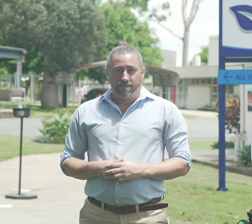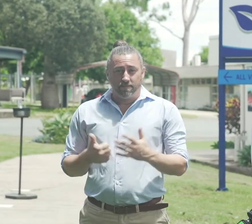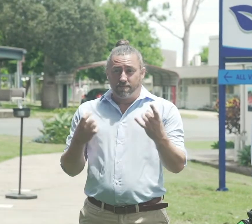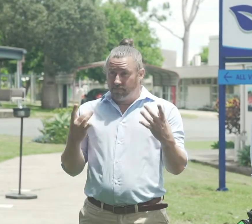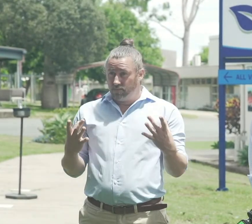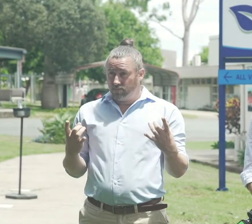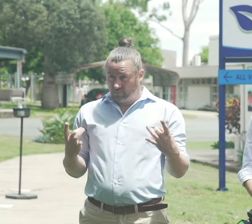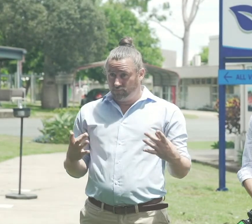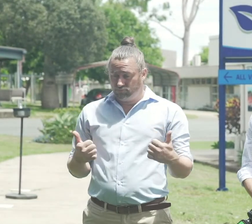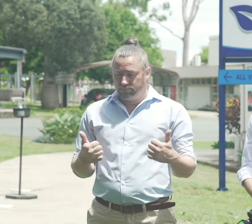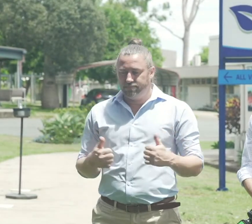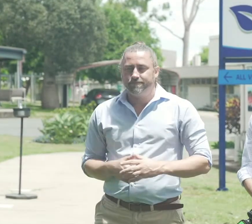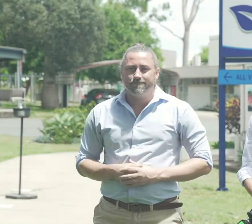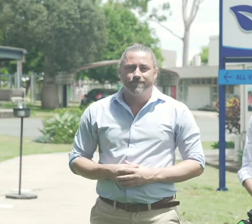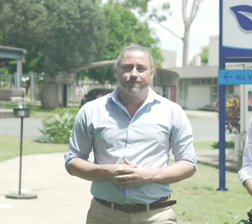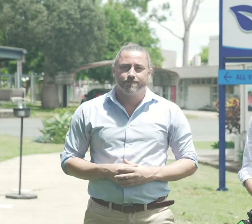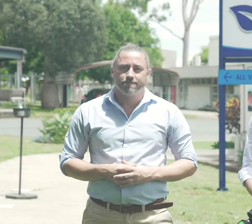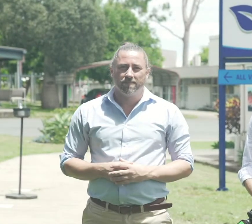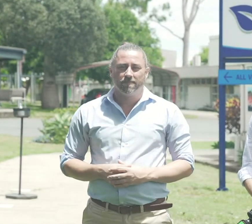ready?